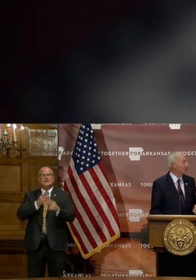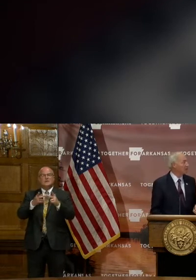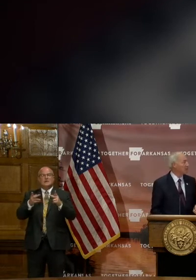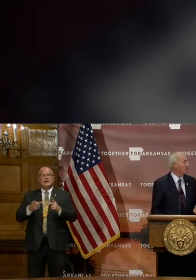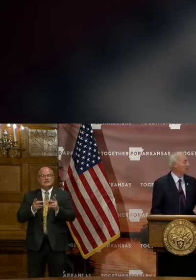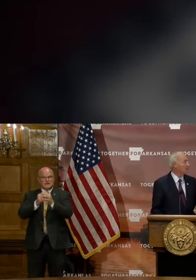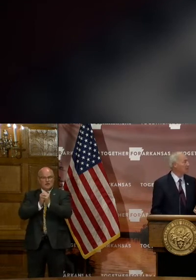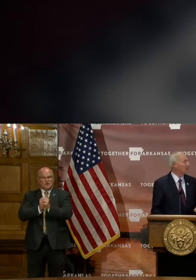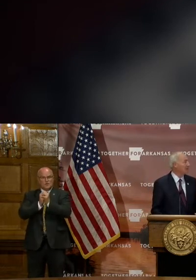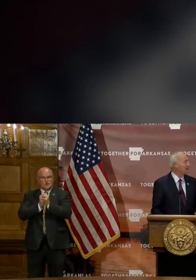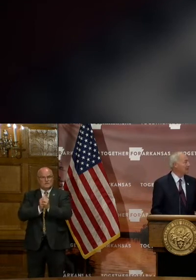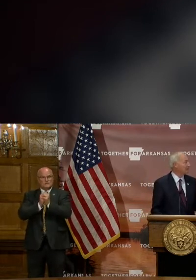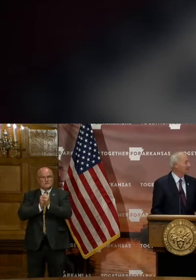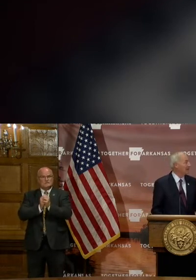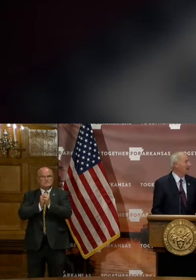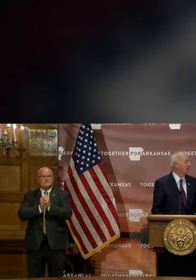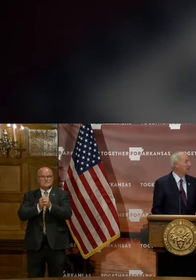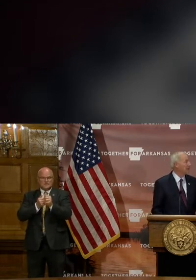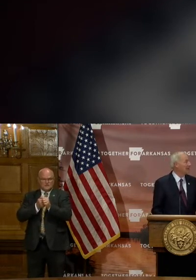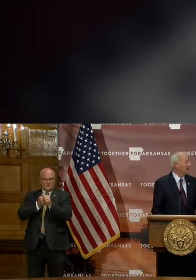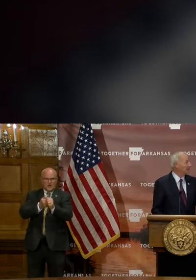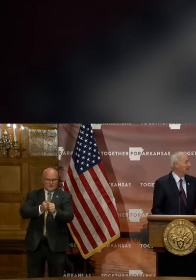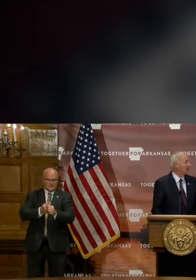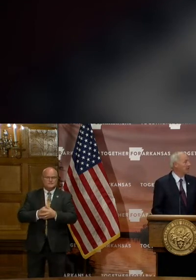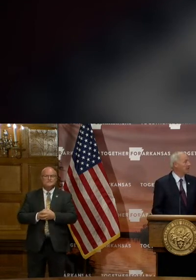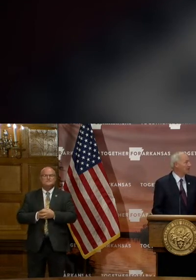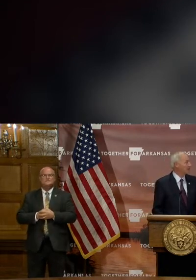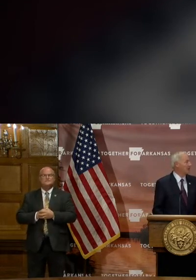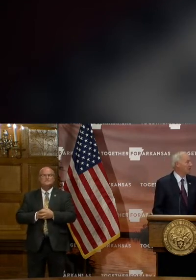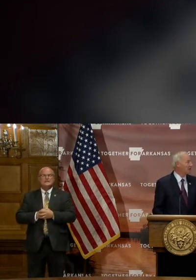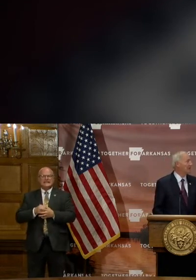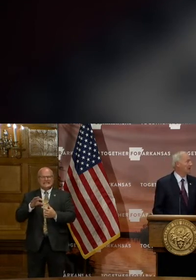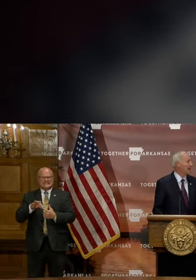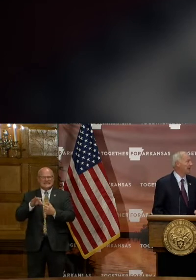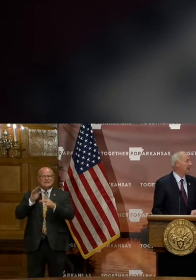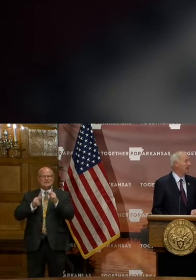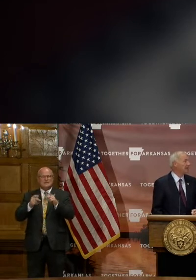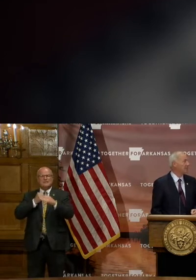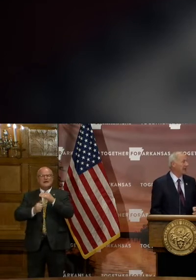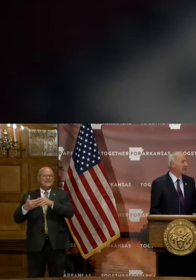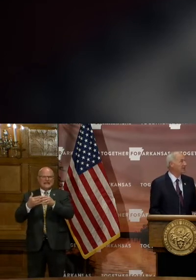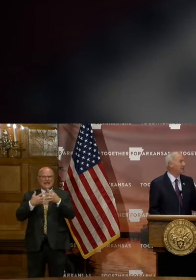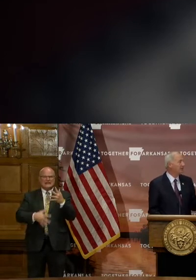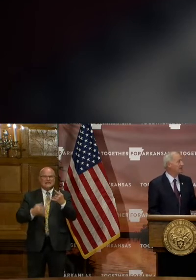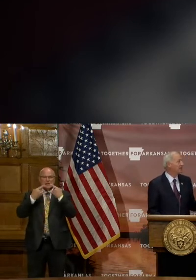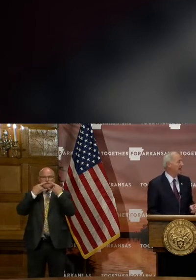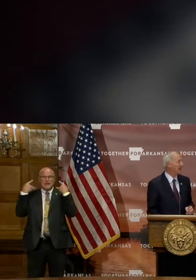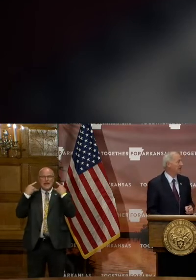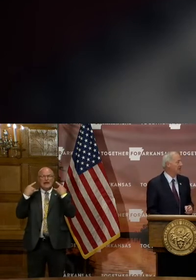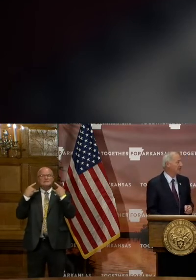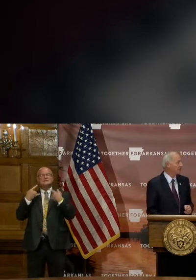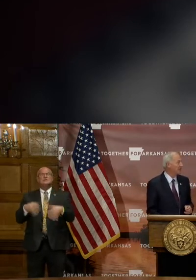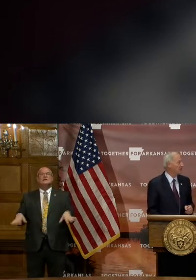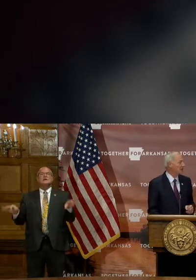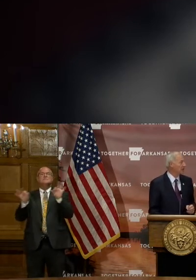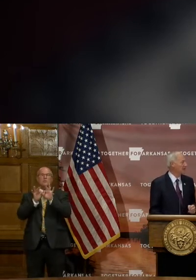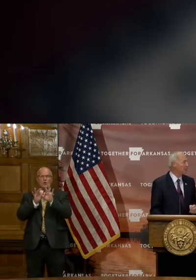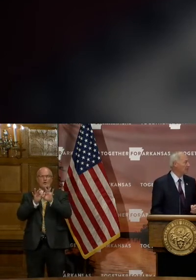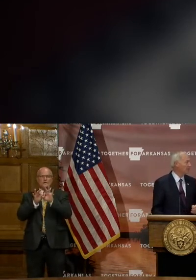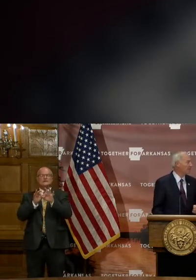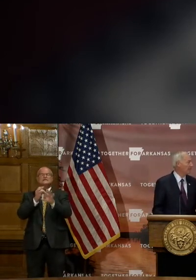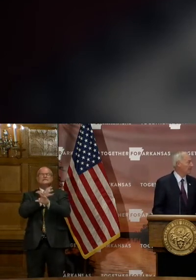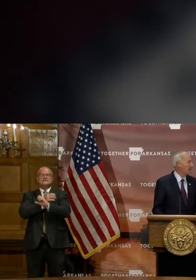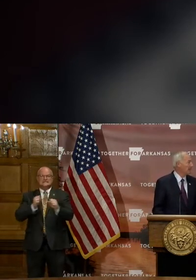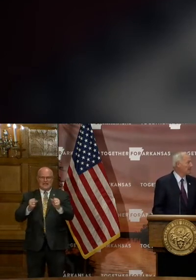places of worship to follow. Except those who are exempt under the guidelines, masks are the biggest factor that contribute to